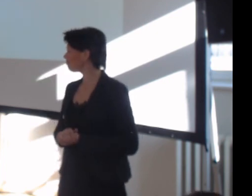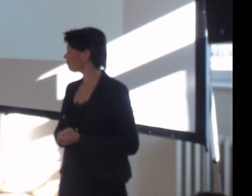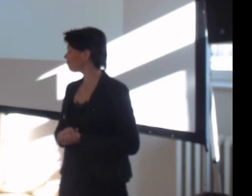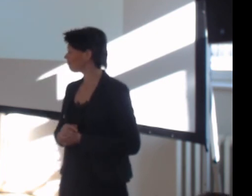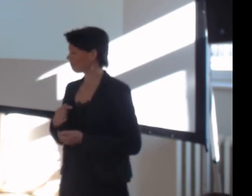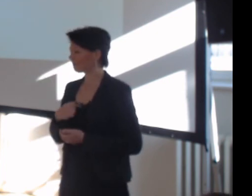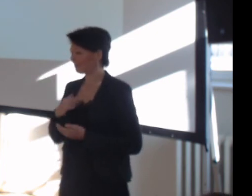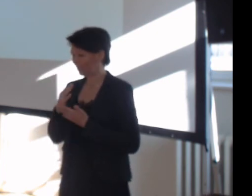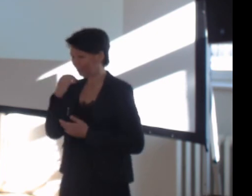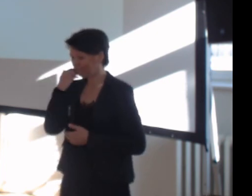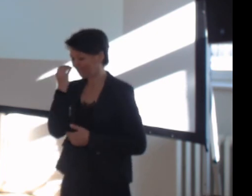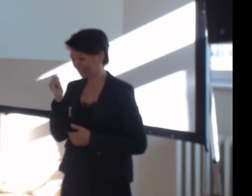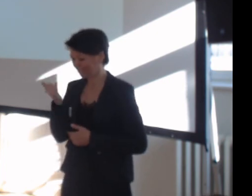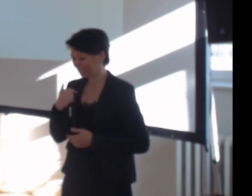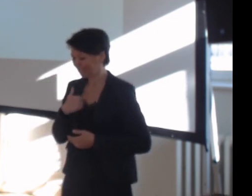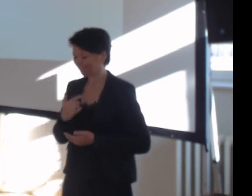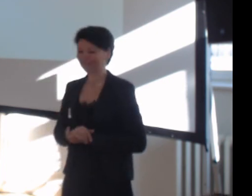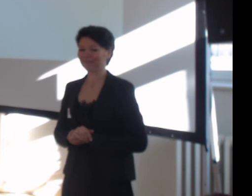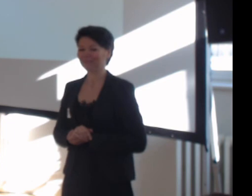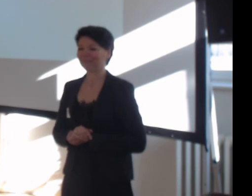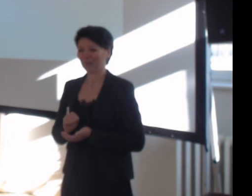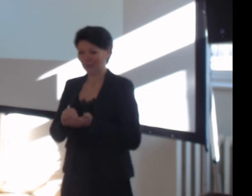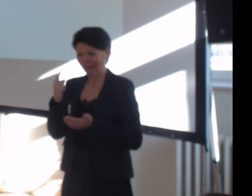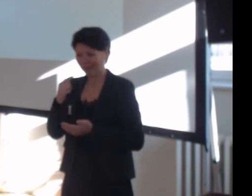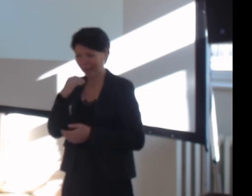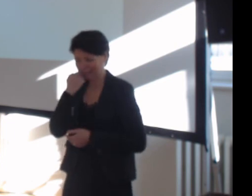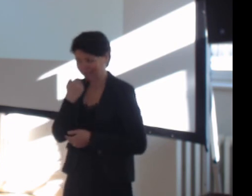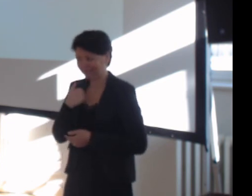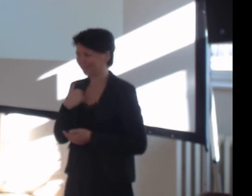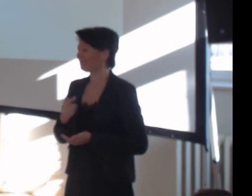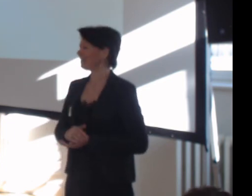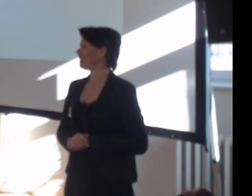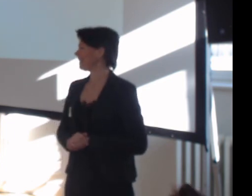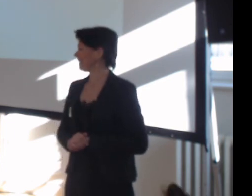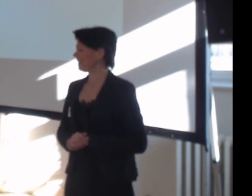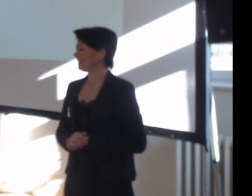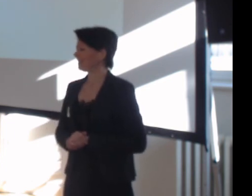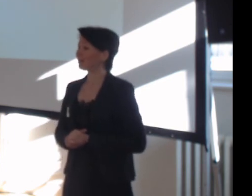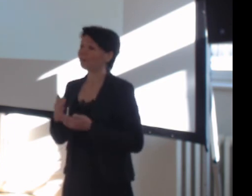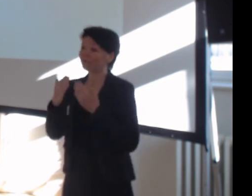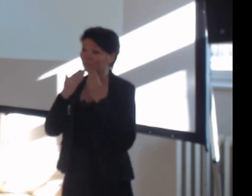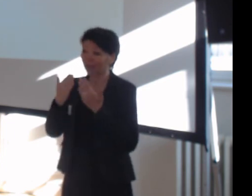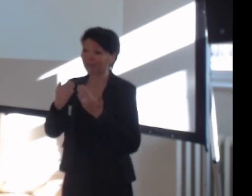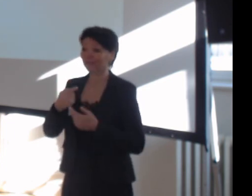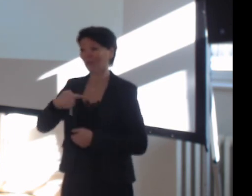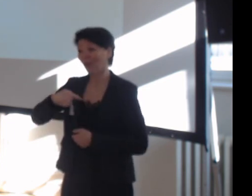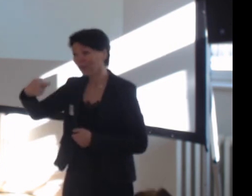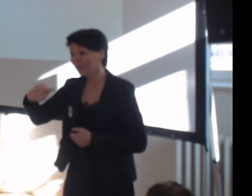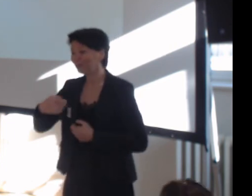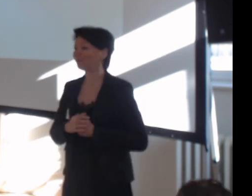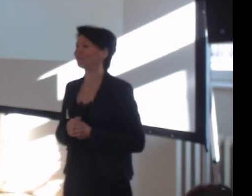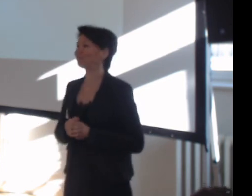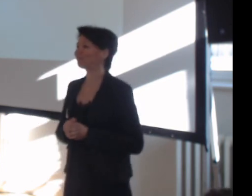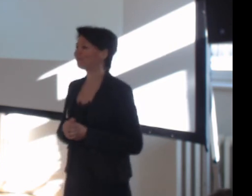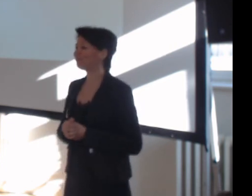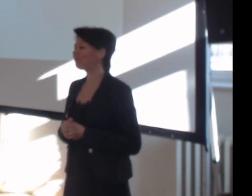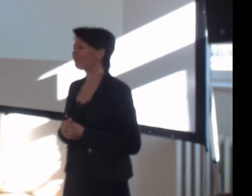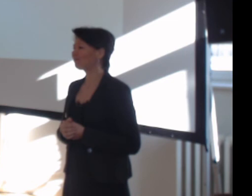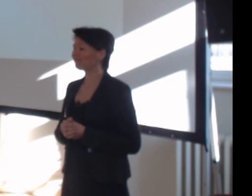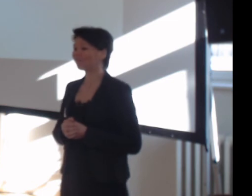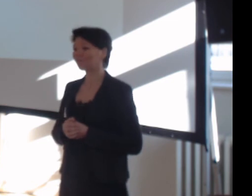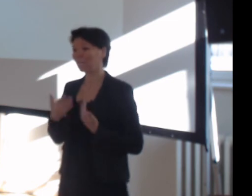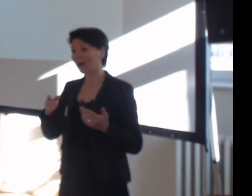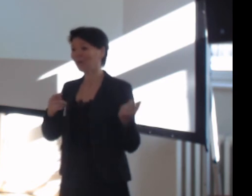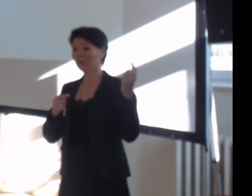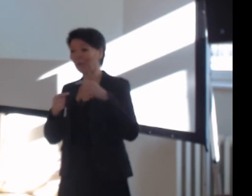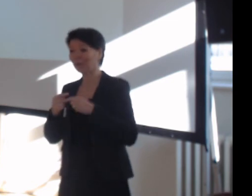I was modest, yes, and I still am. But thank you for having me in the wonderful city of